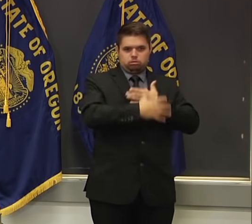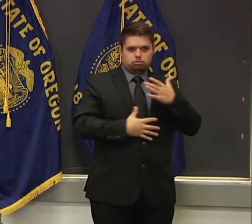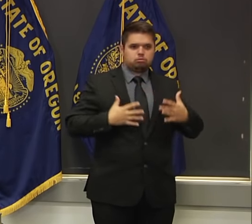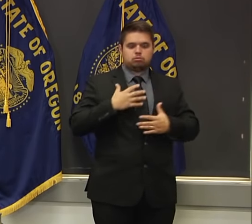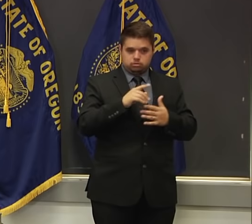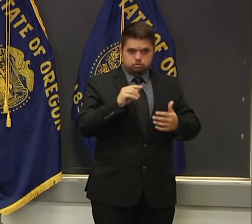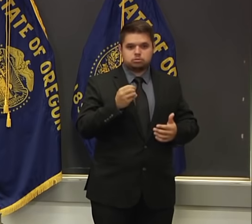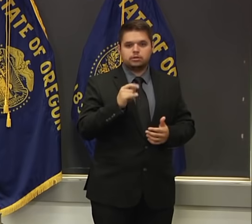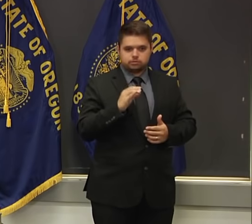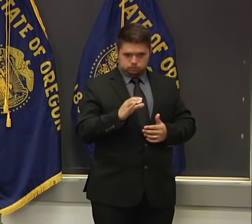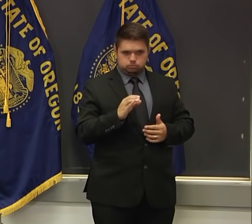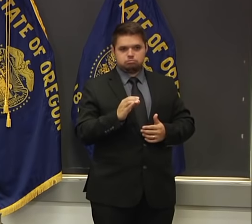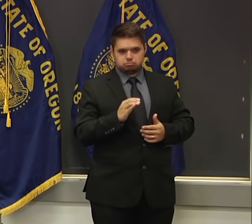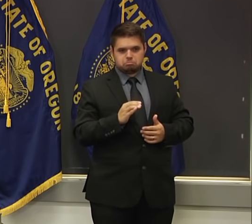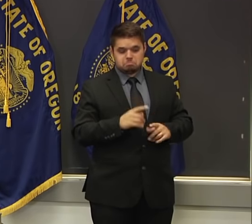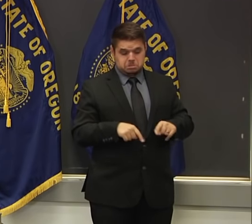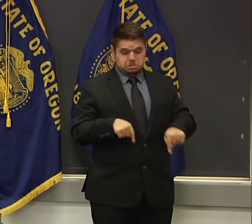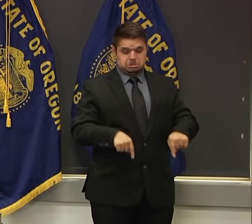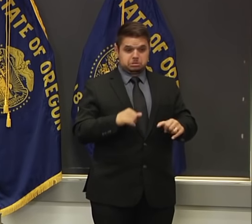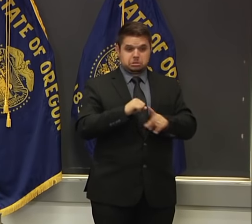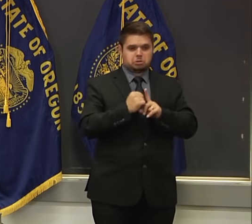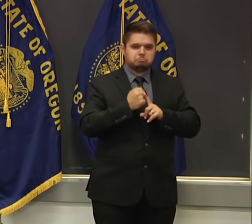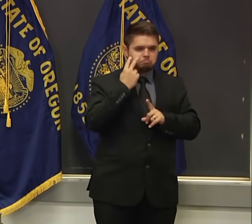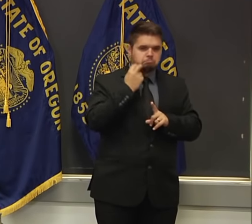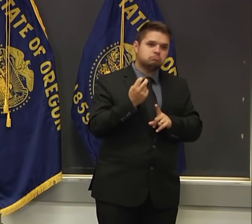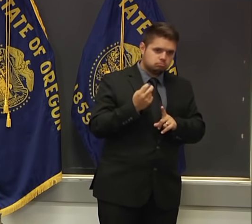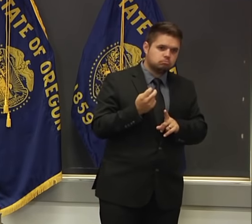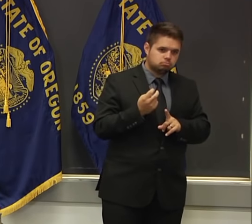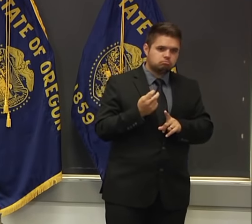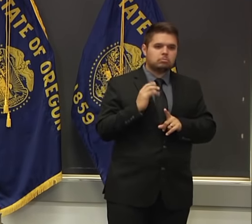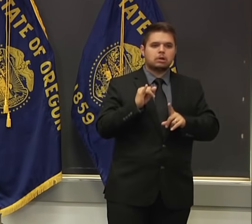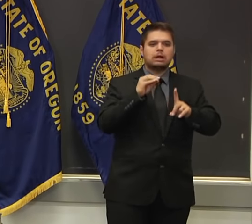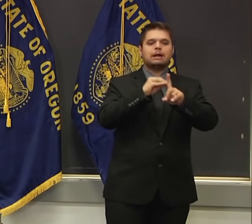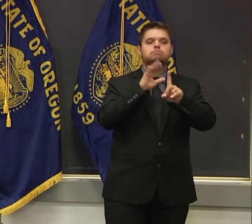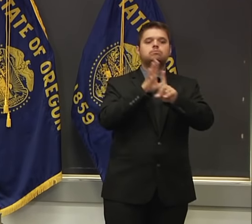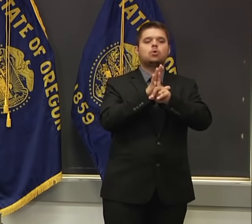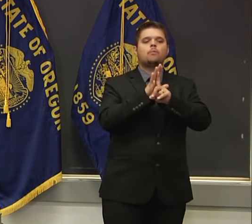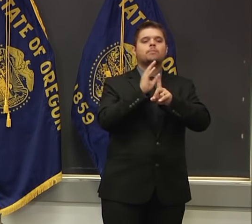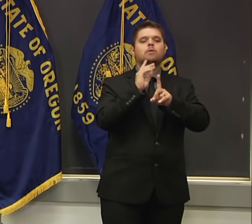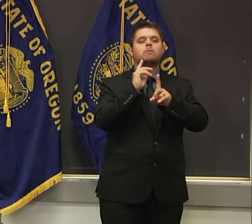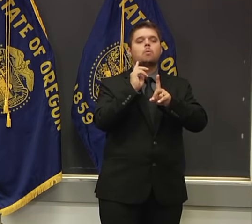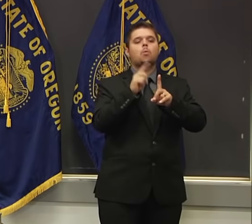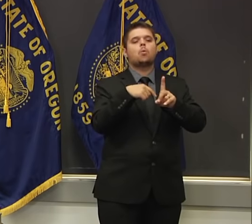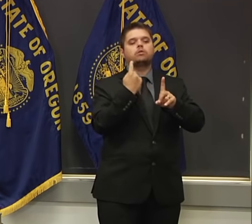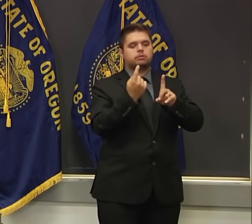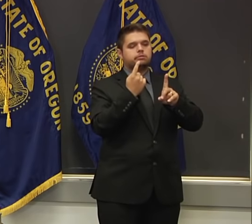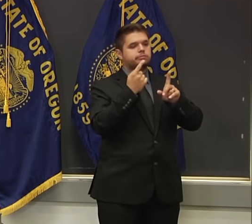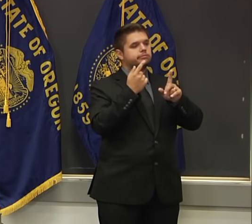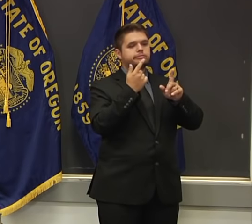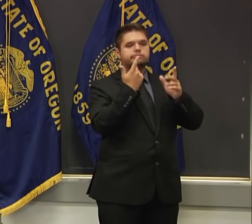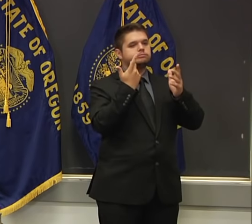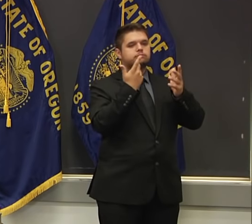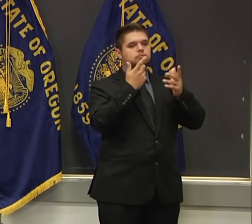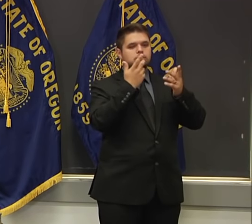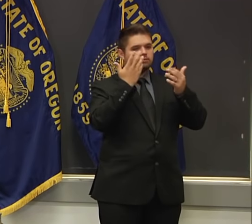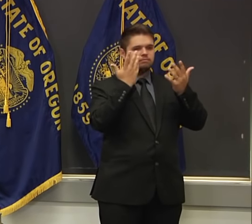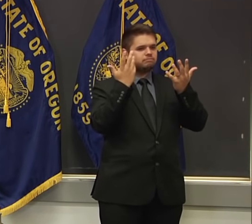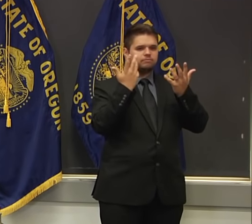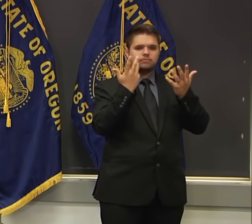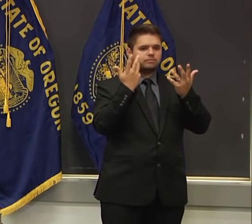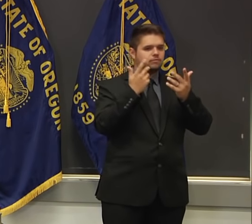health. You'd have to be exposed to that in an ongoing way for a long time to see cancer or other non-cancer effects